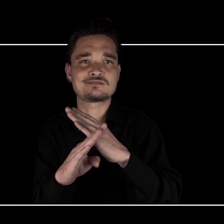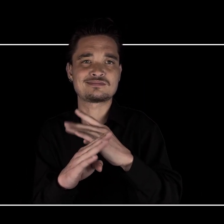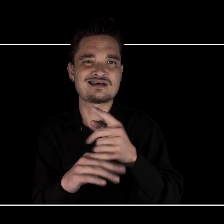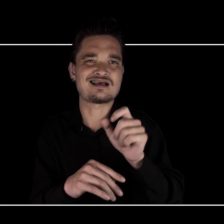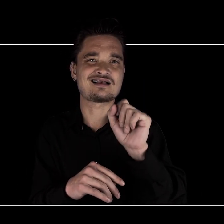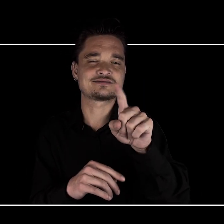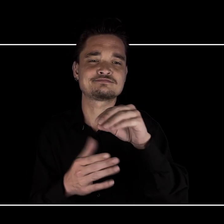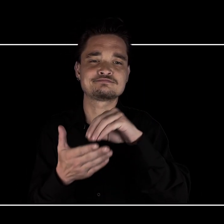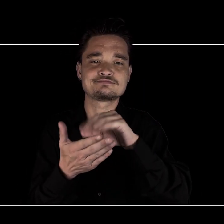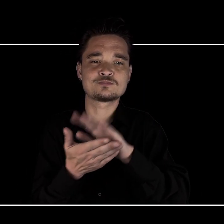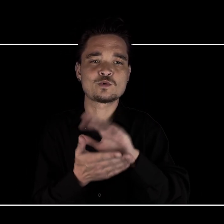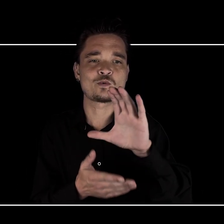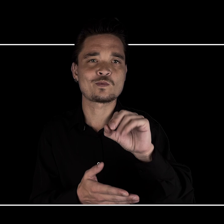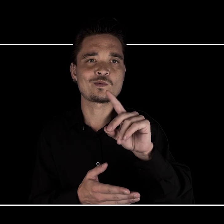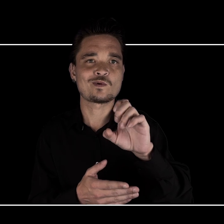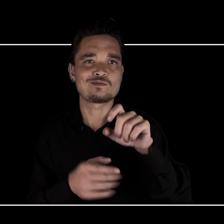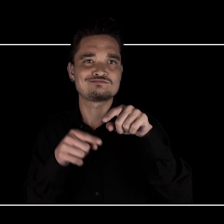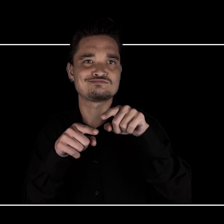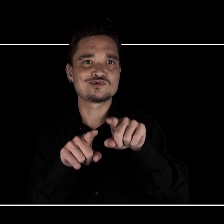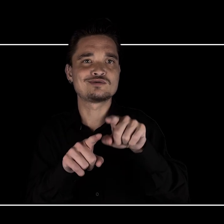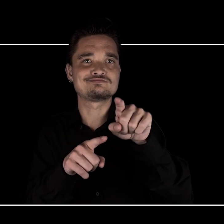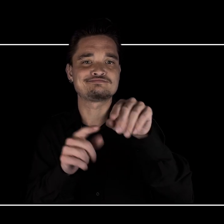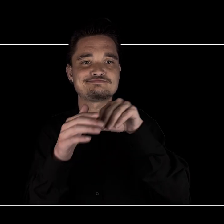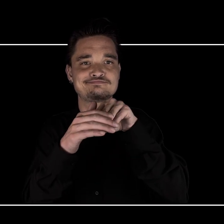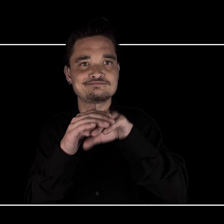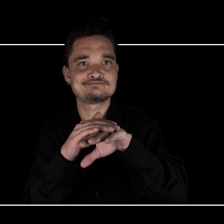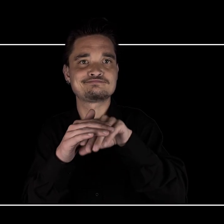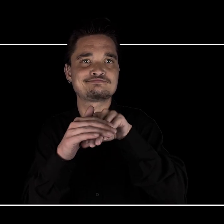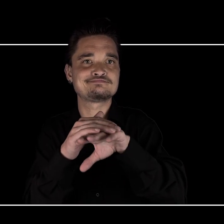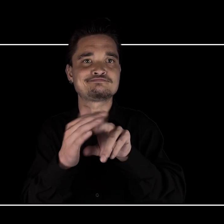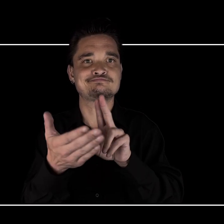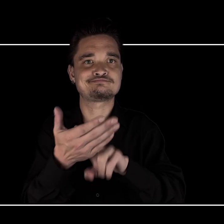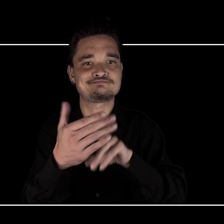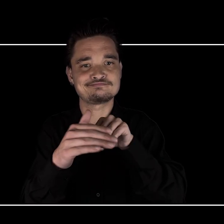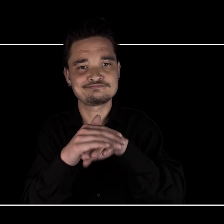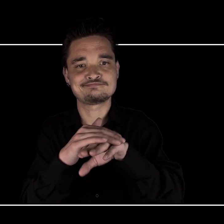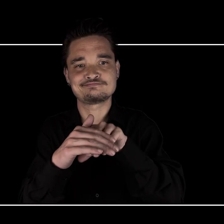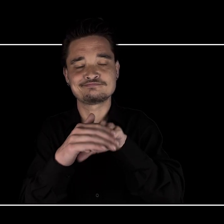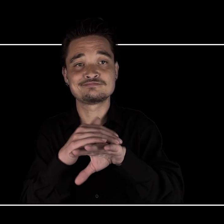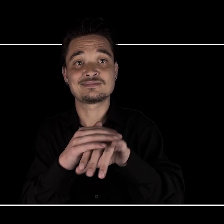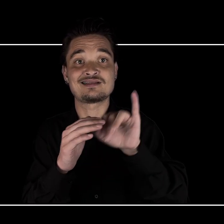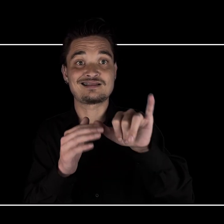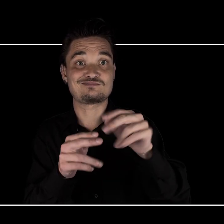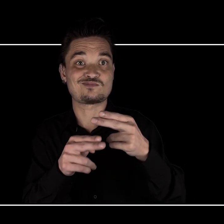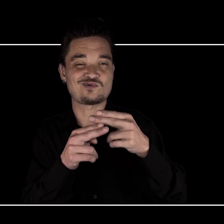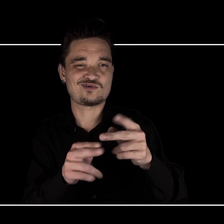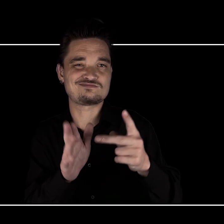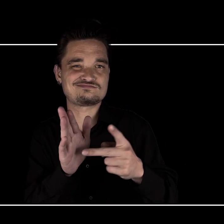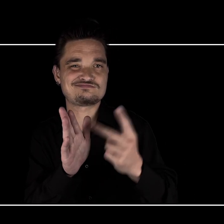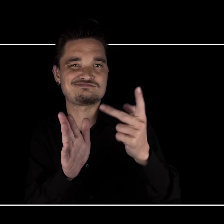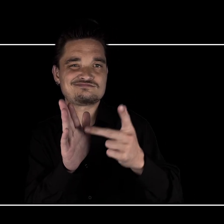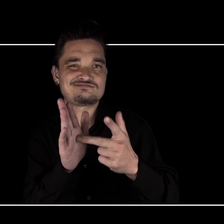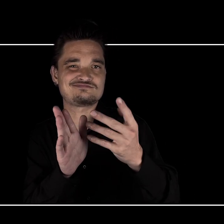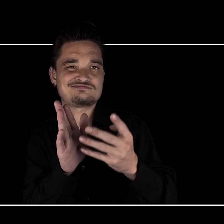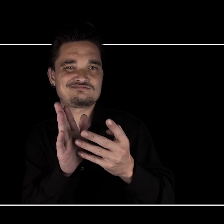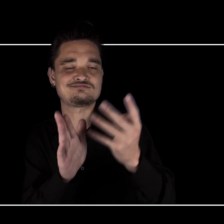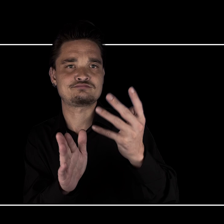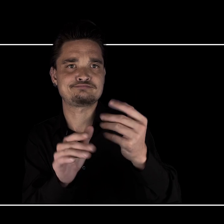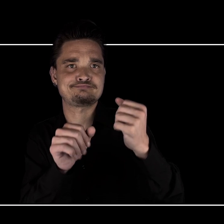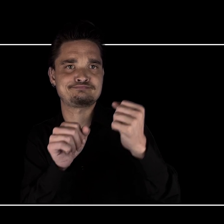code each time you log into your account. This is called